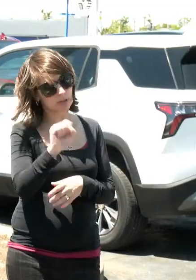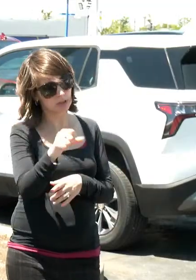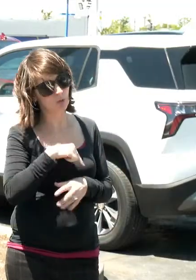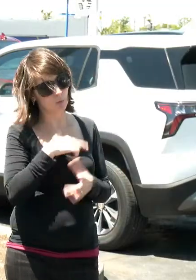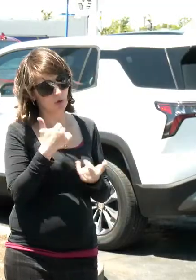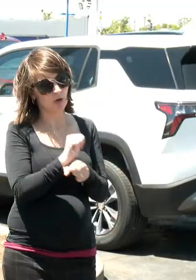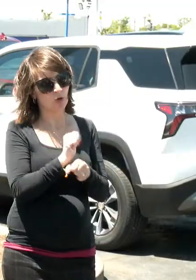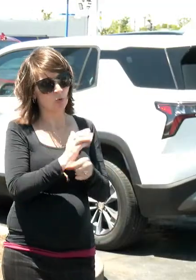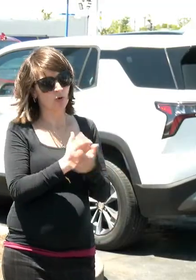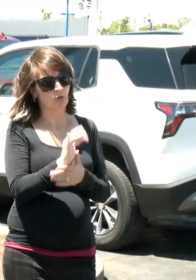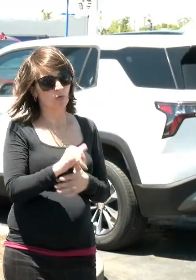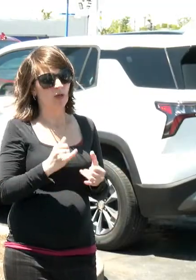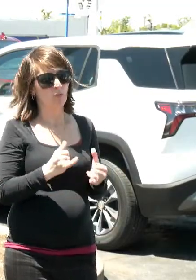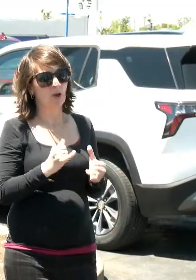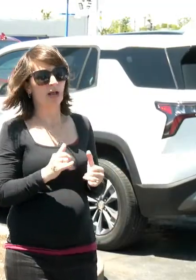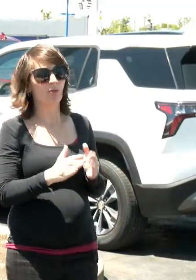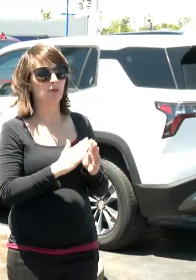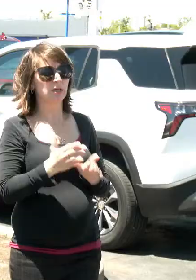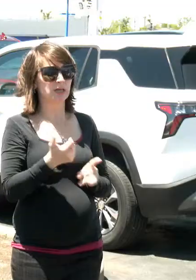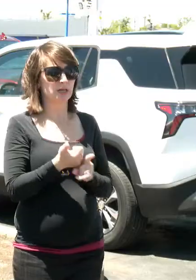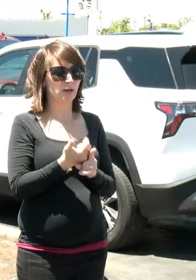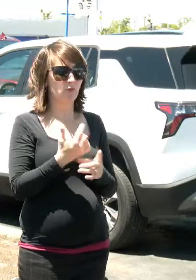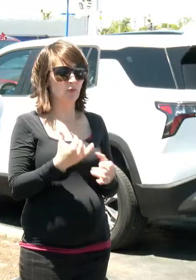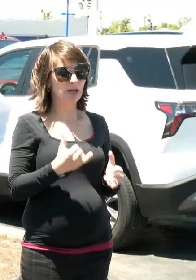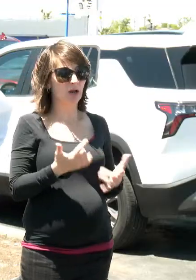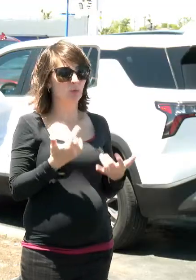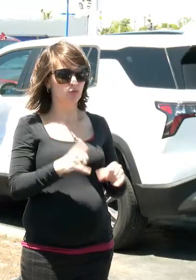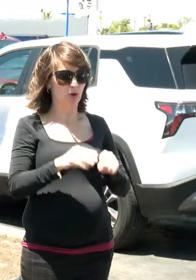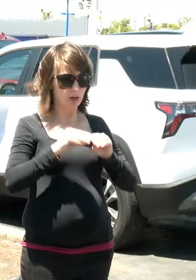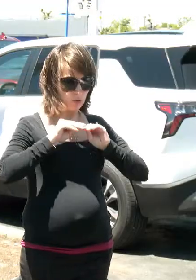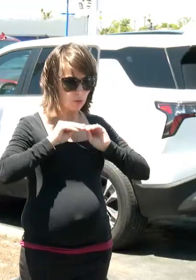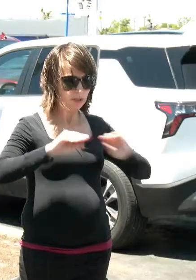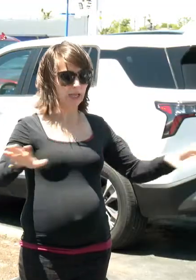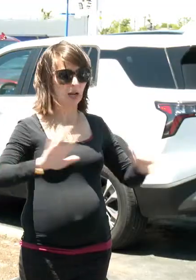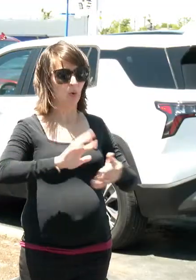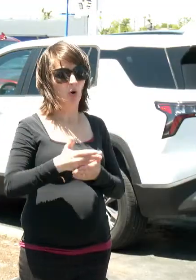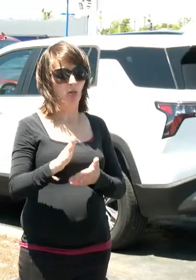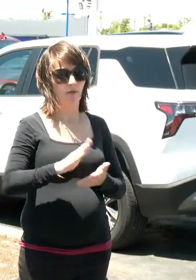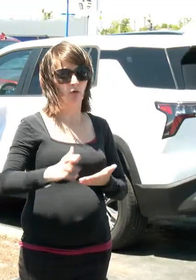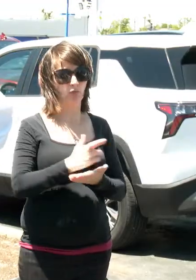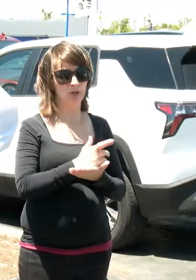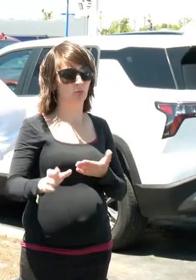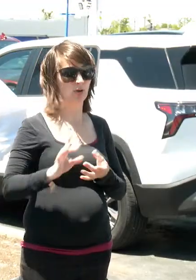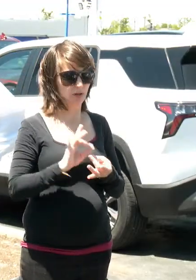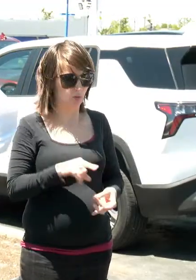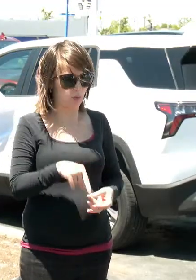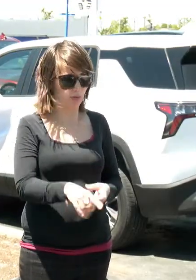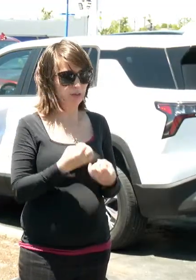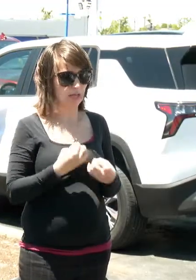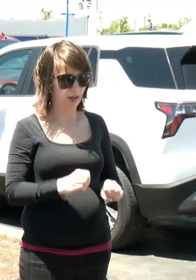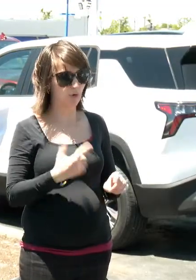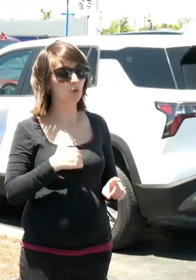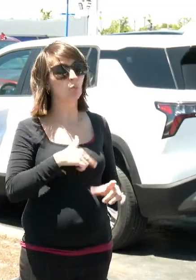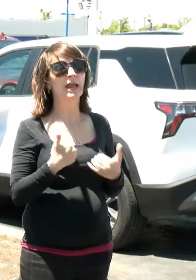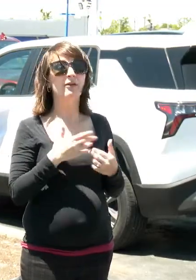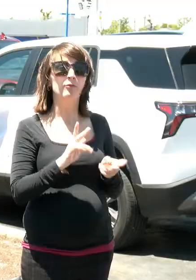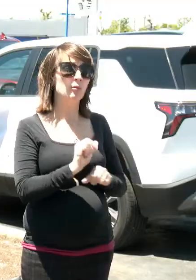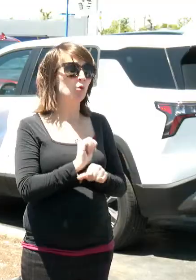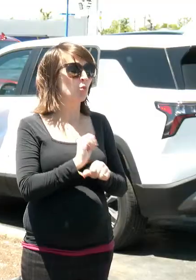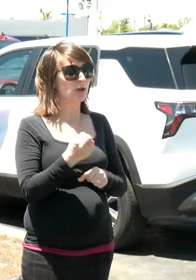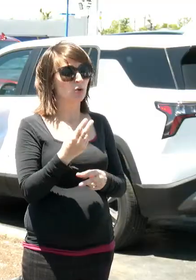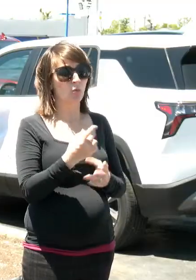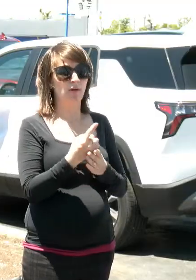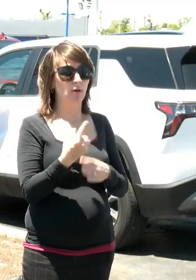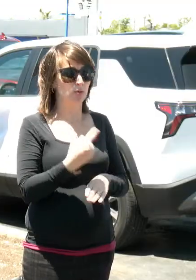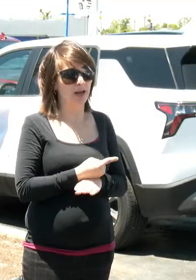now. The city is deploying all resources that it has on this effort. That is very clear. We have folks working 12-hour